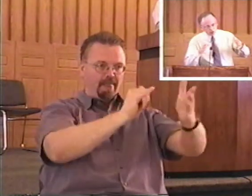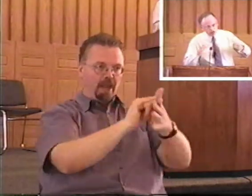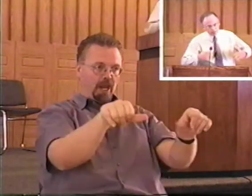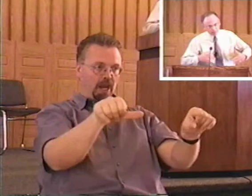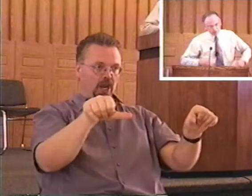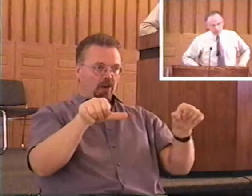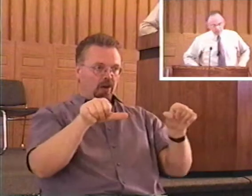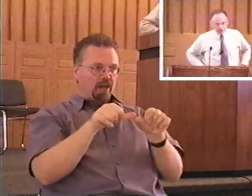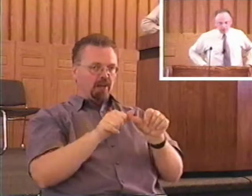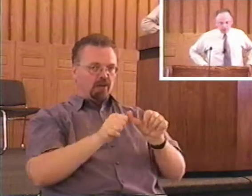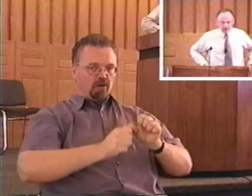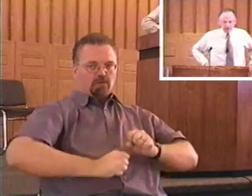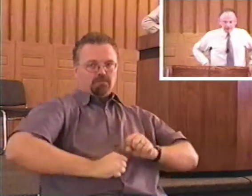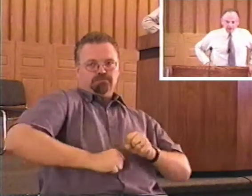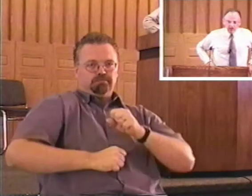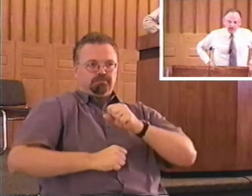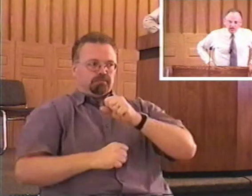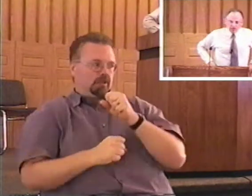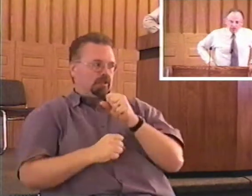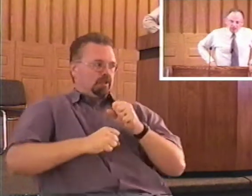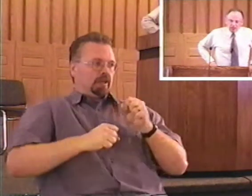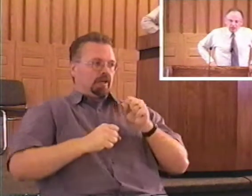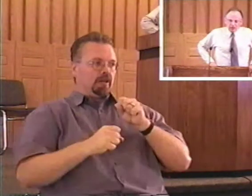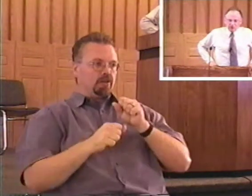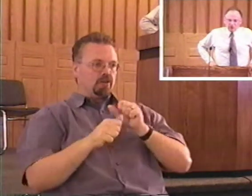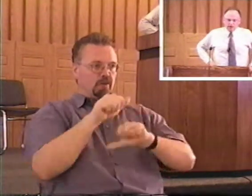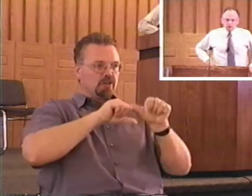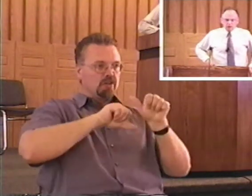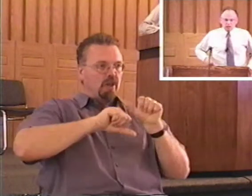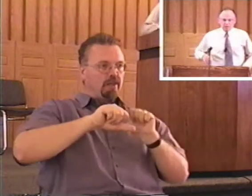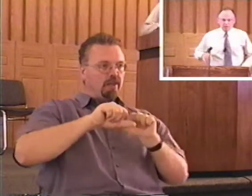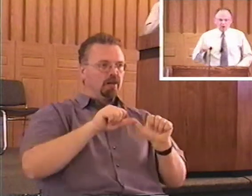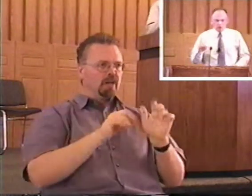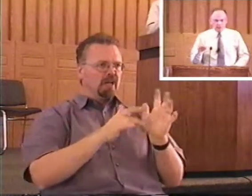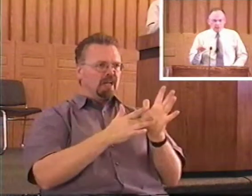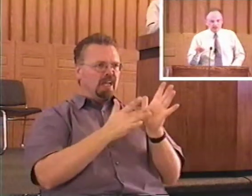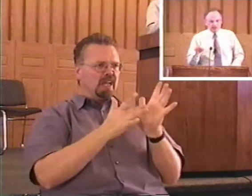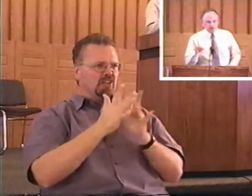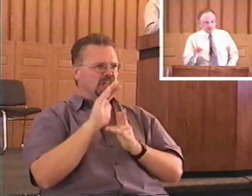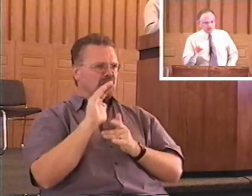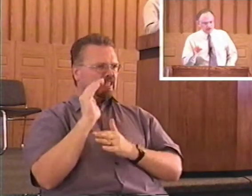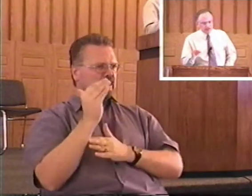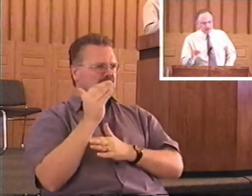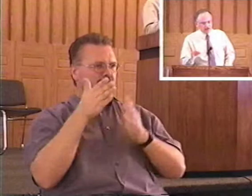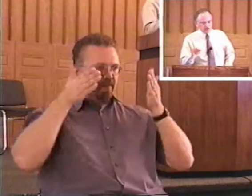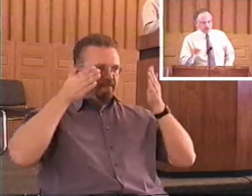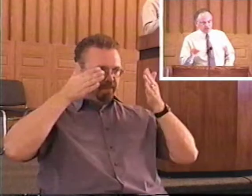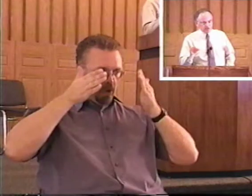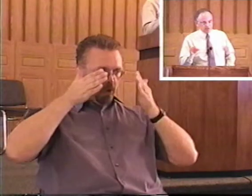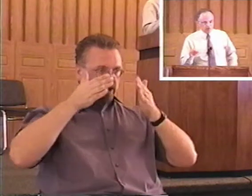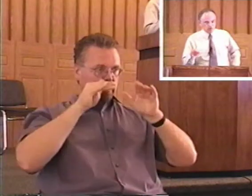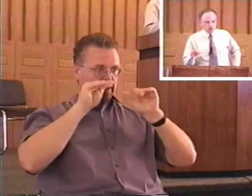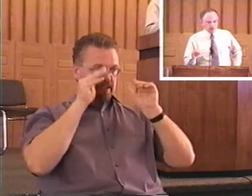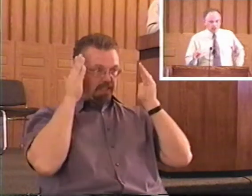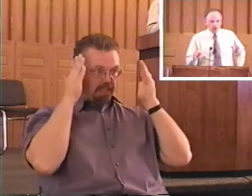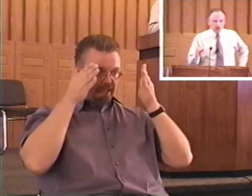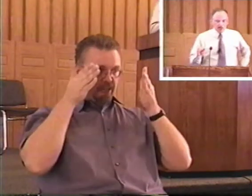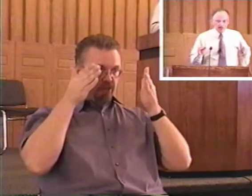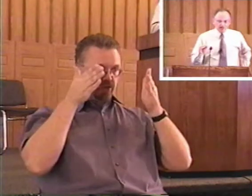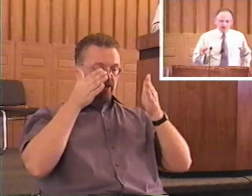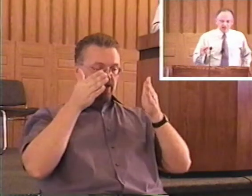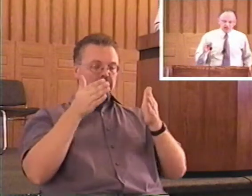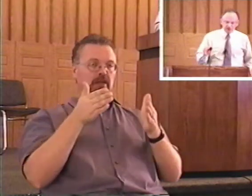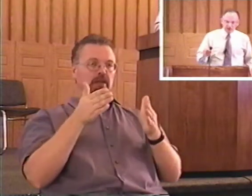they trampled upon one another. Jesus seems to focus his attention at this